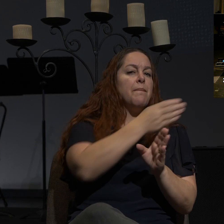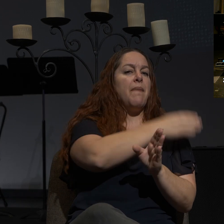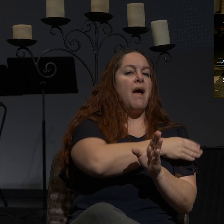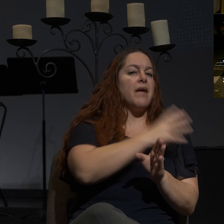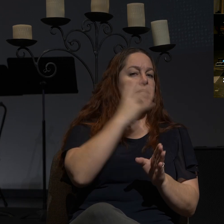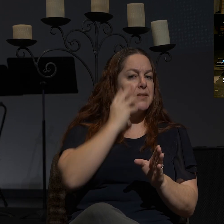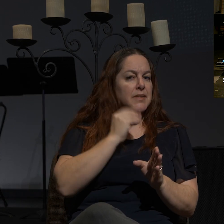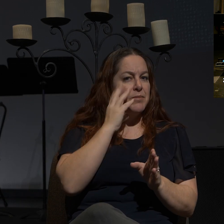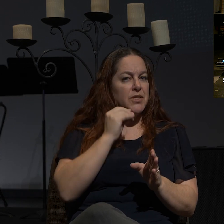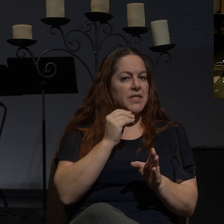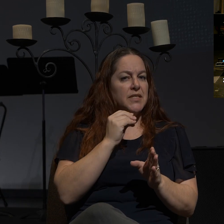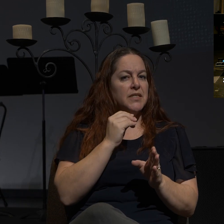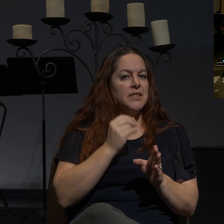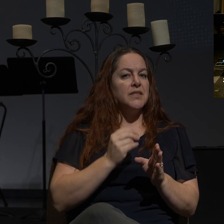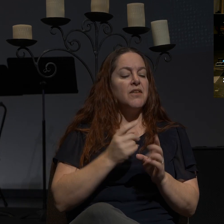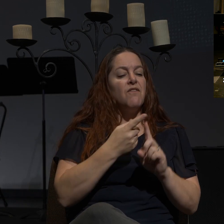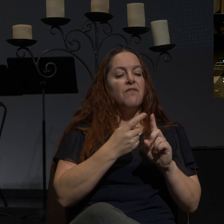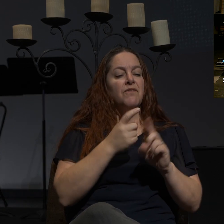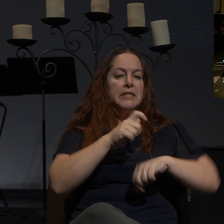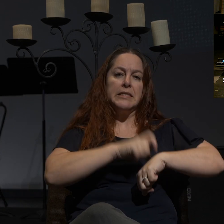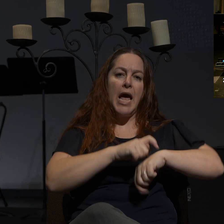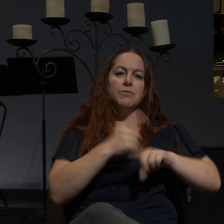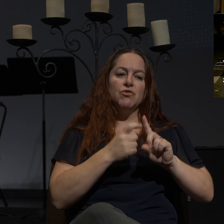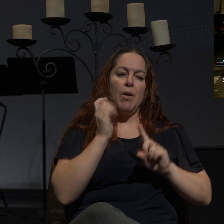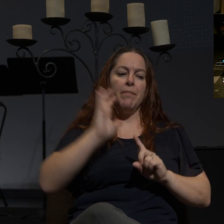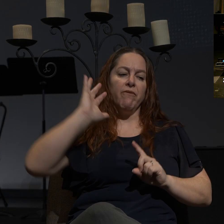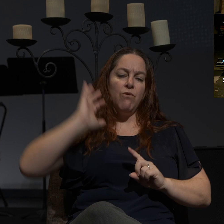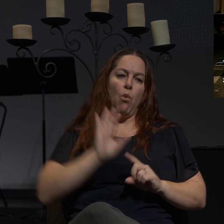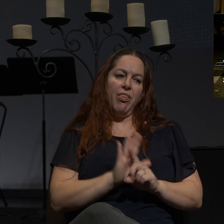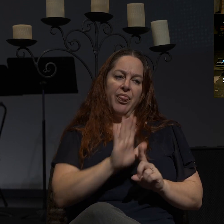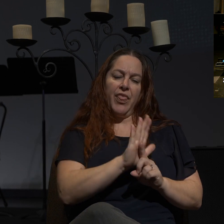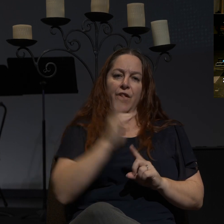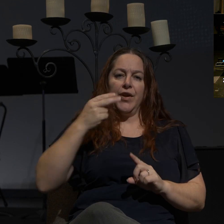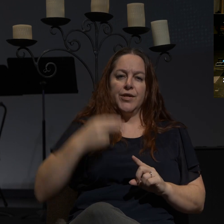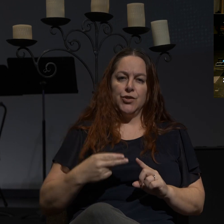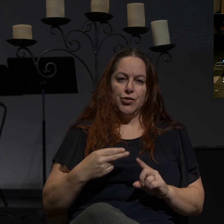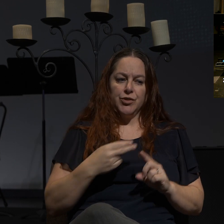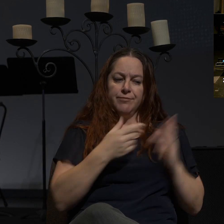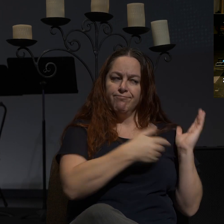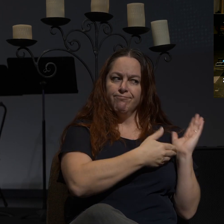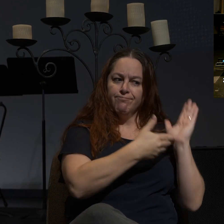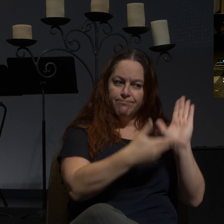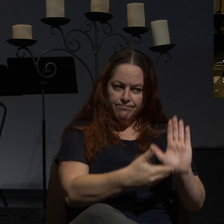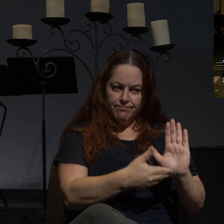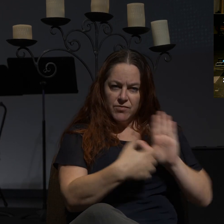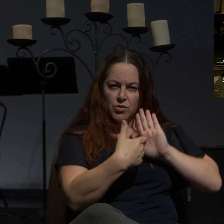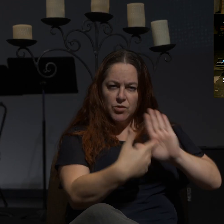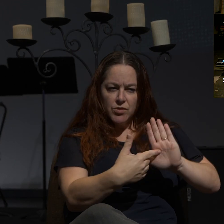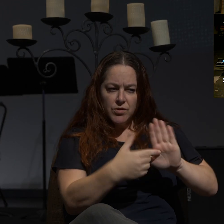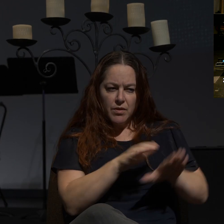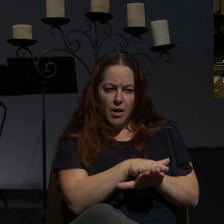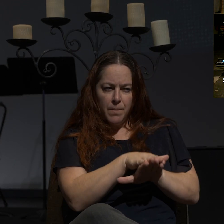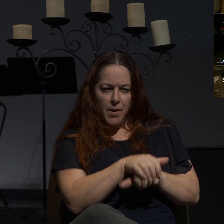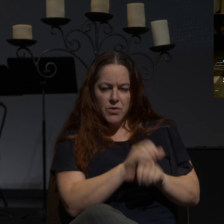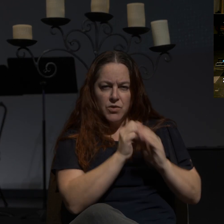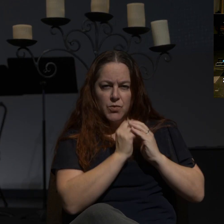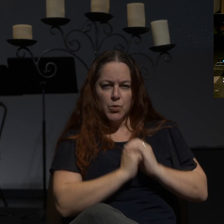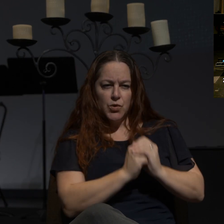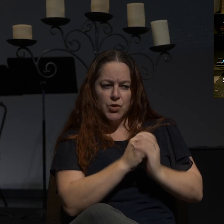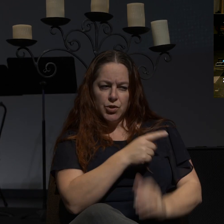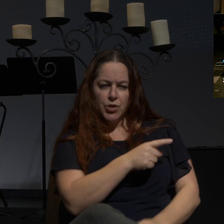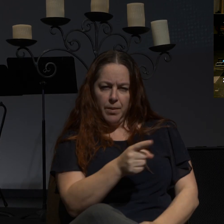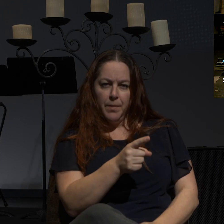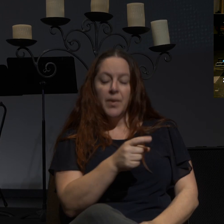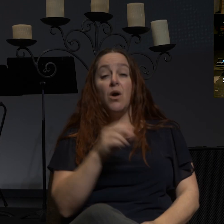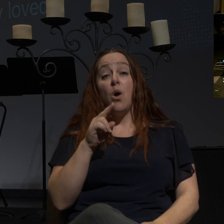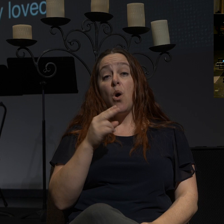back to former times in Israel's history to demonstrate this hypocrisy in worship. In